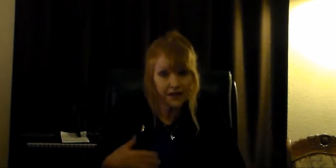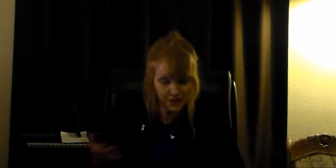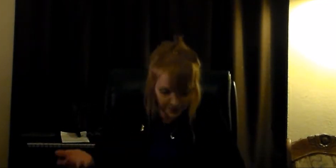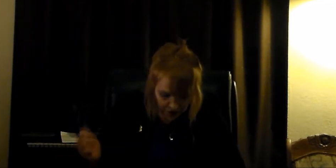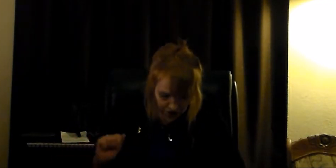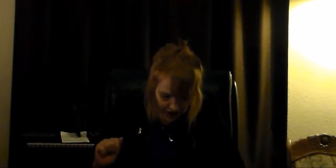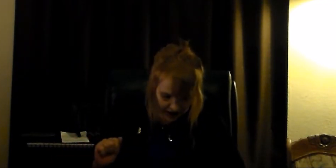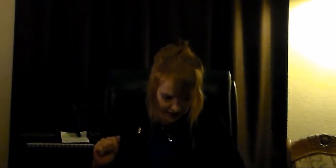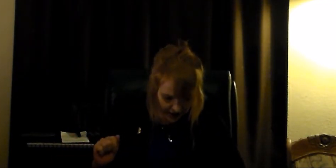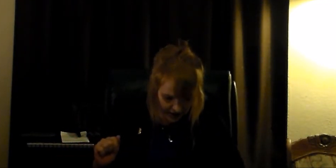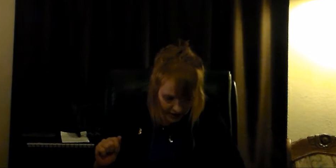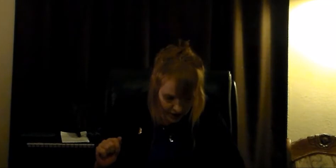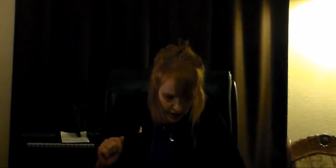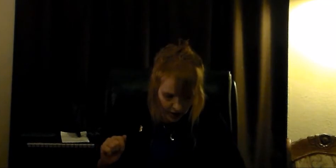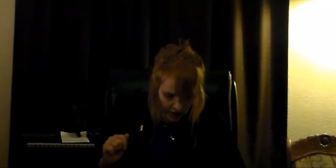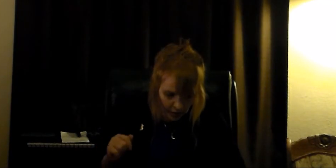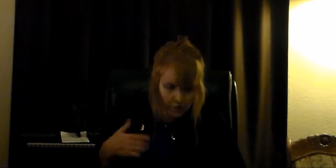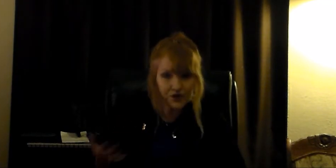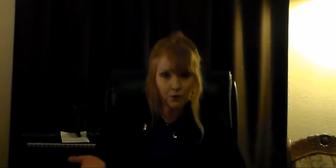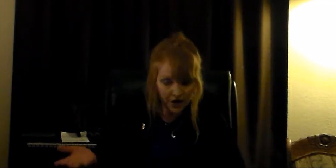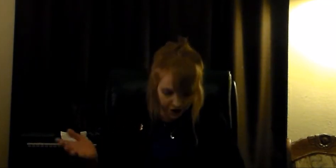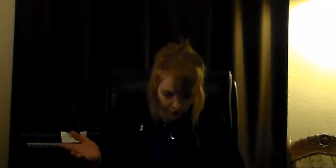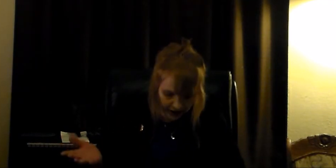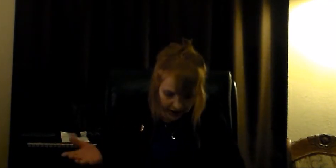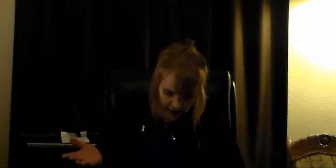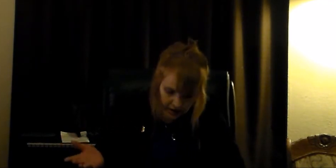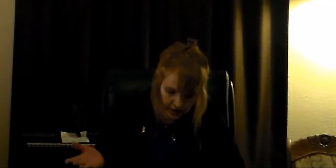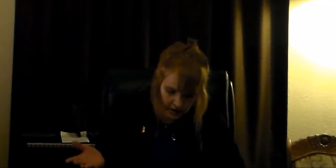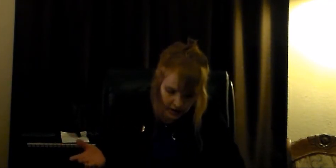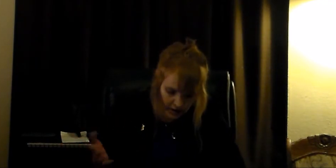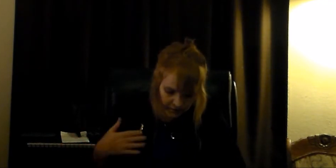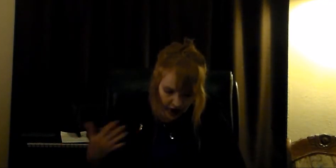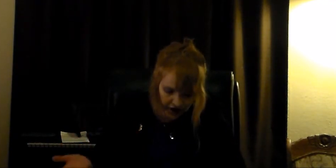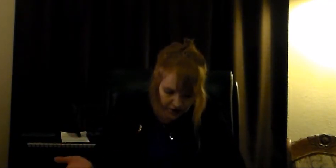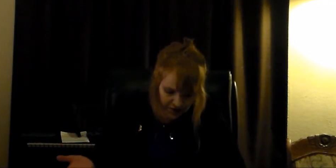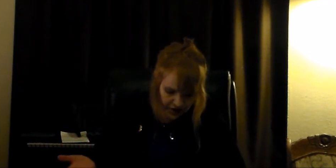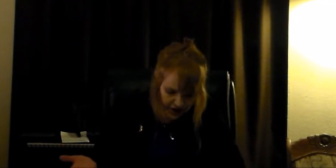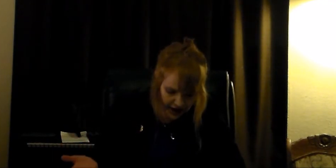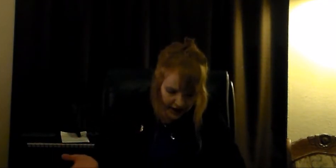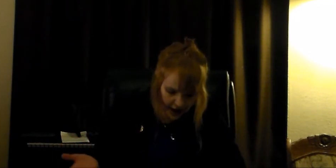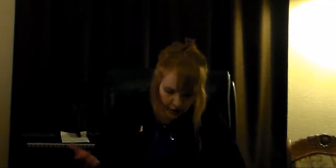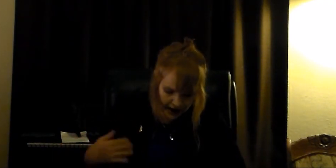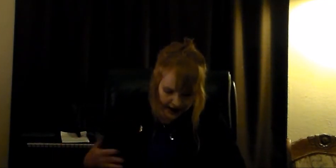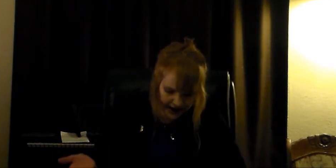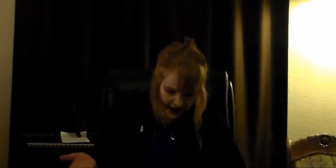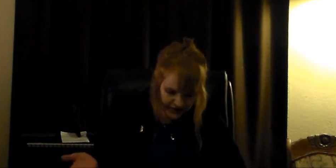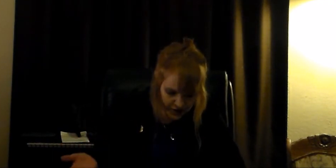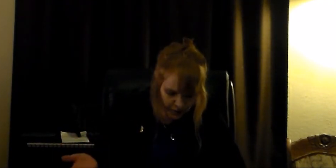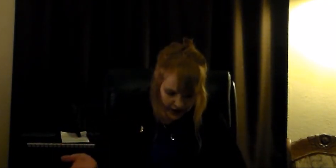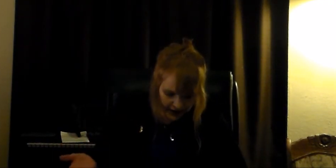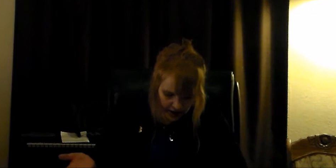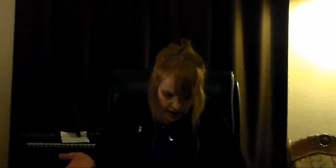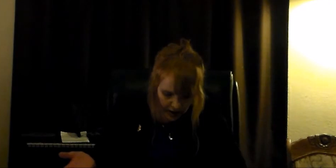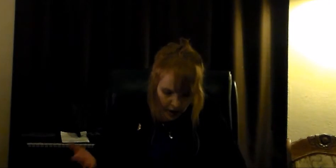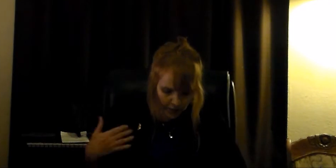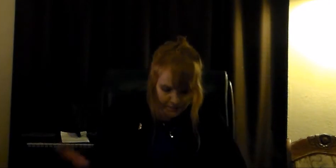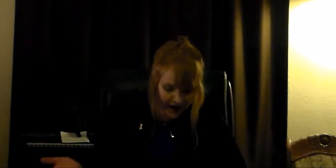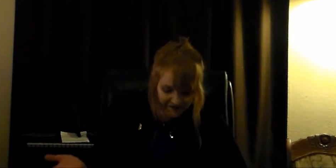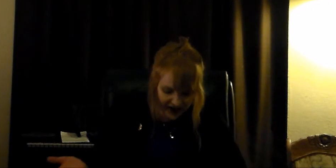is appreciated. What you are doing for our community, okay, now this week, went by